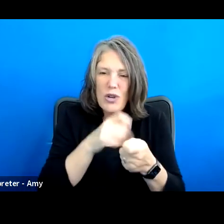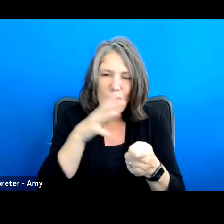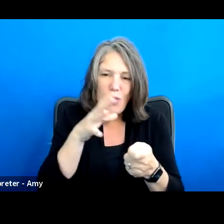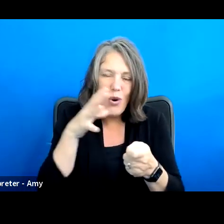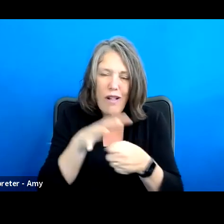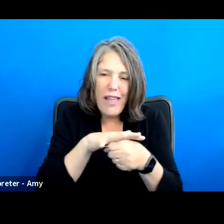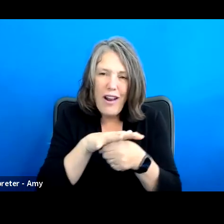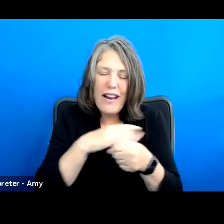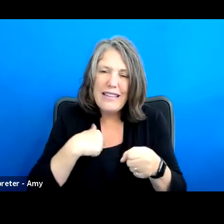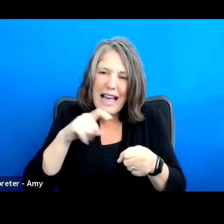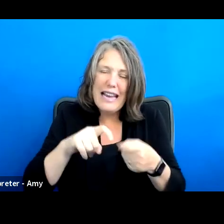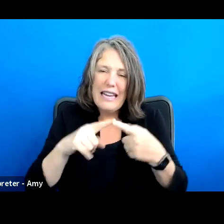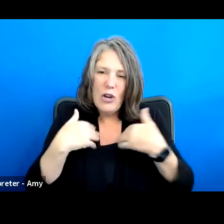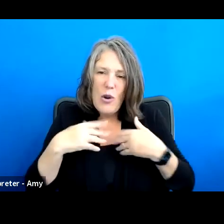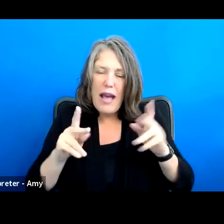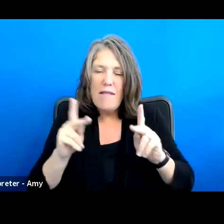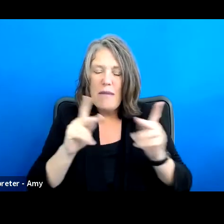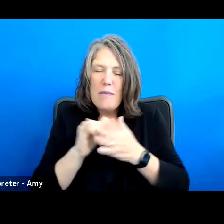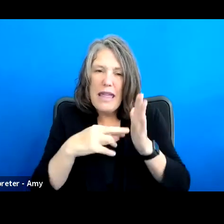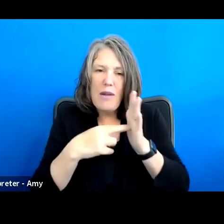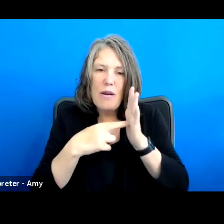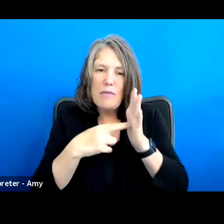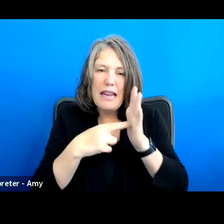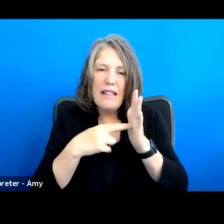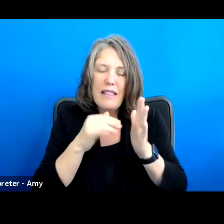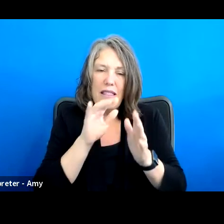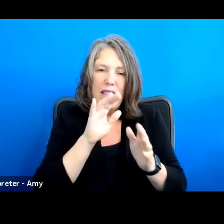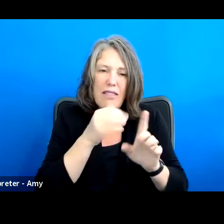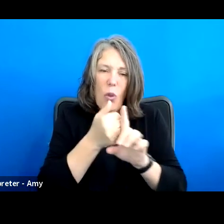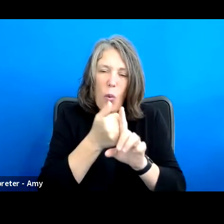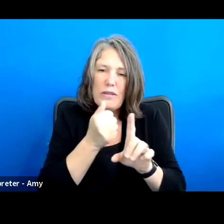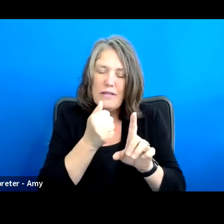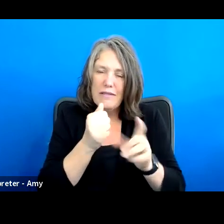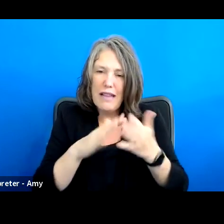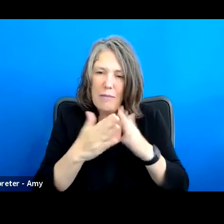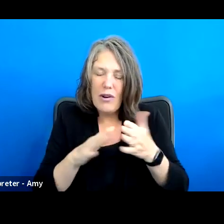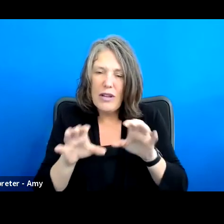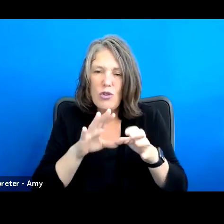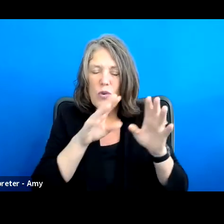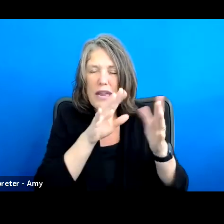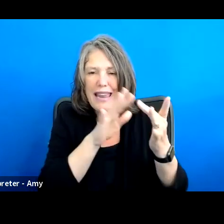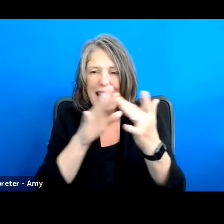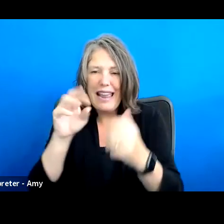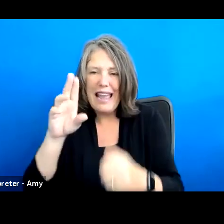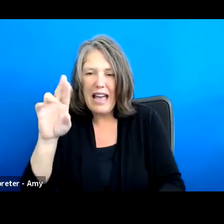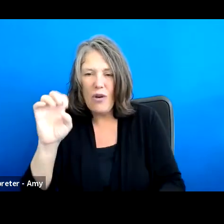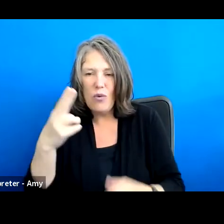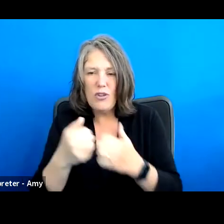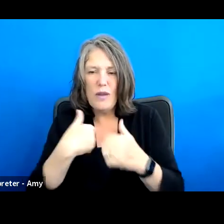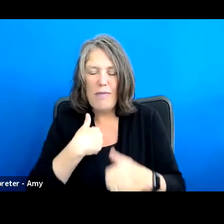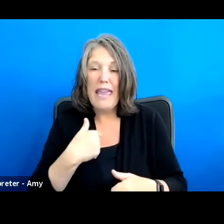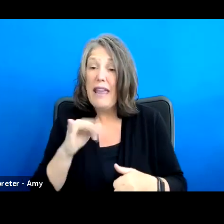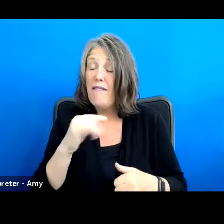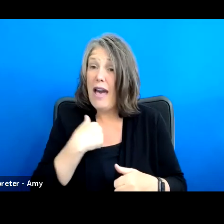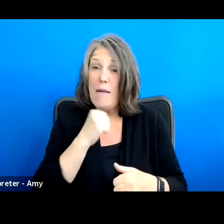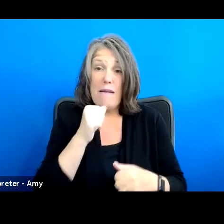I needed to have people that represented those communities doing outreach alongside me. If I'm